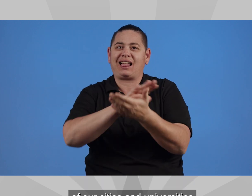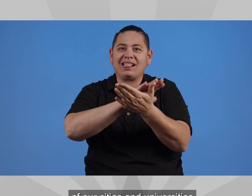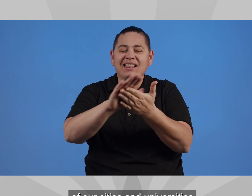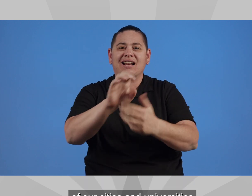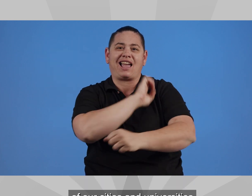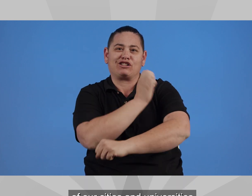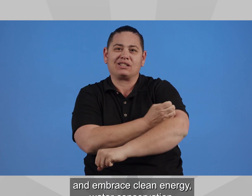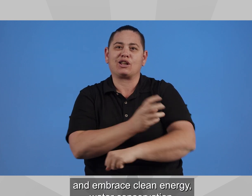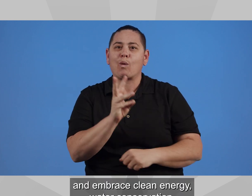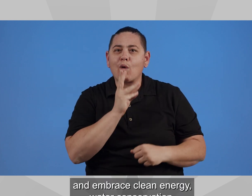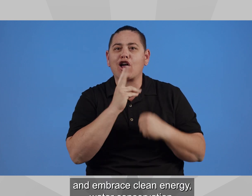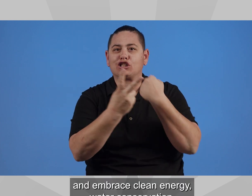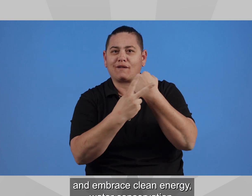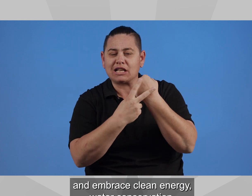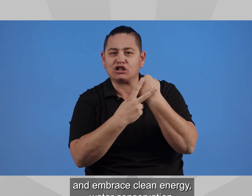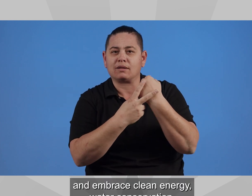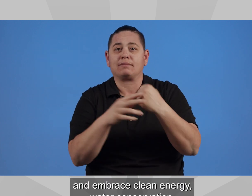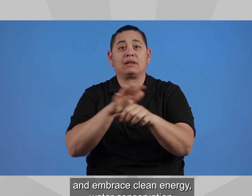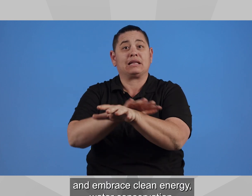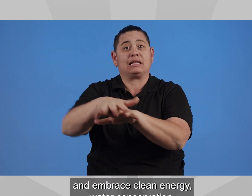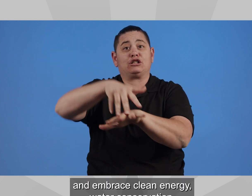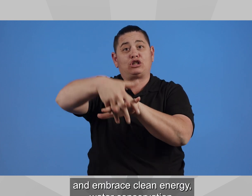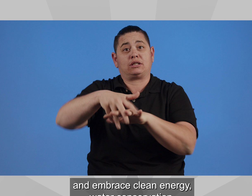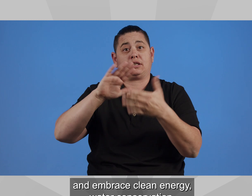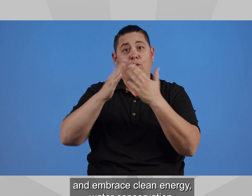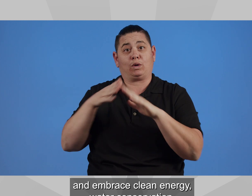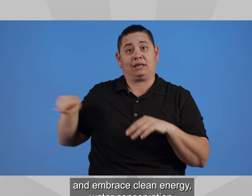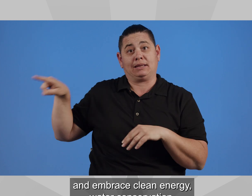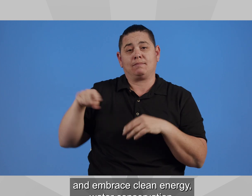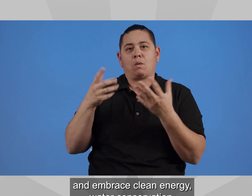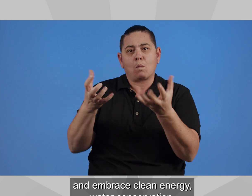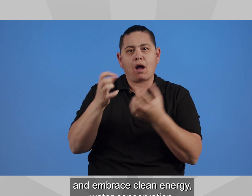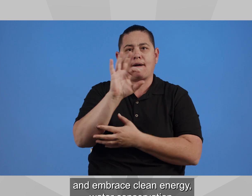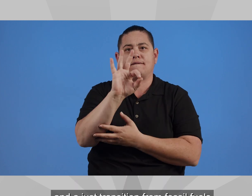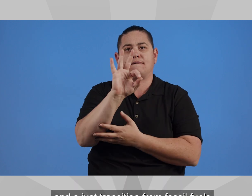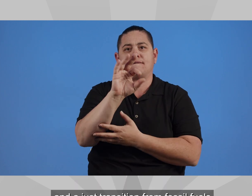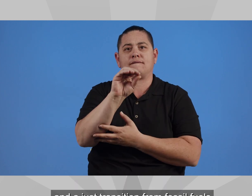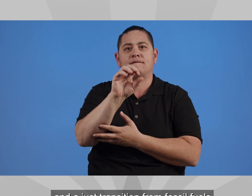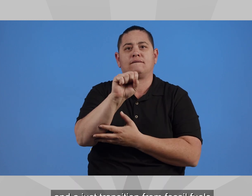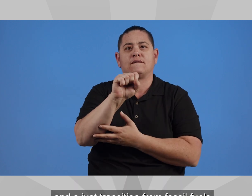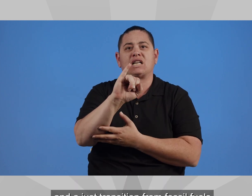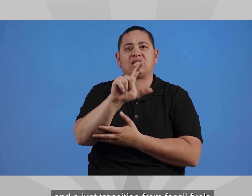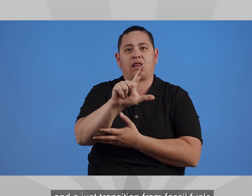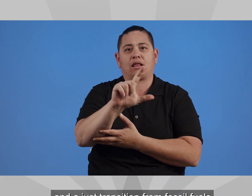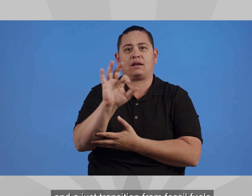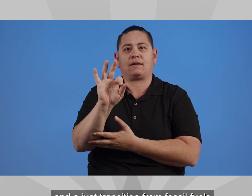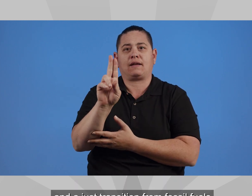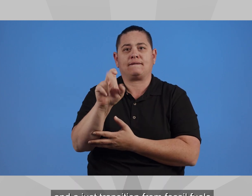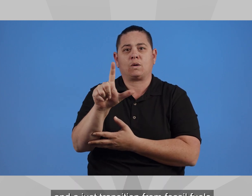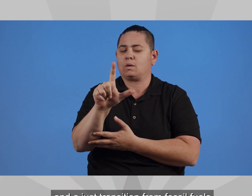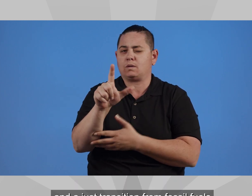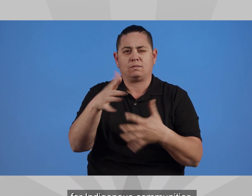and universities and embrace clean energy, water conservation, and a just transition from